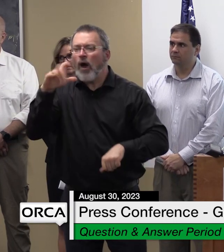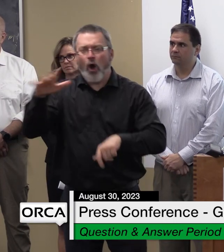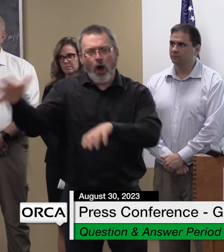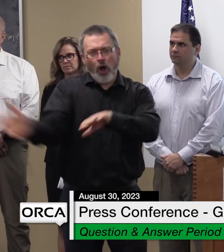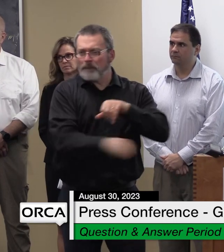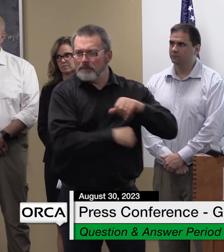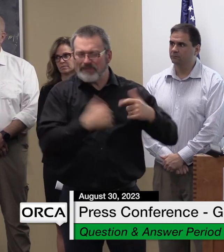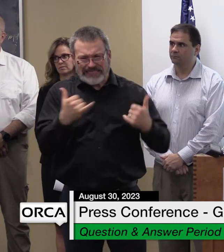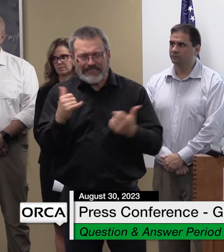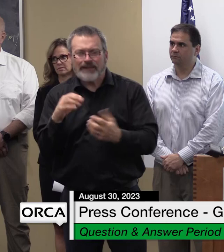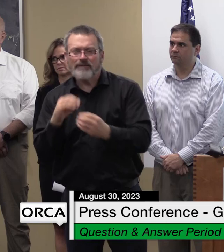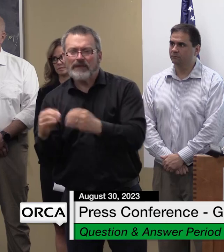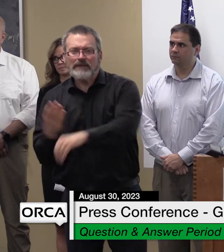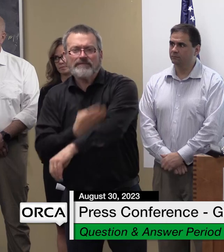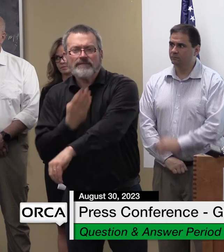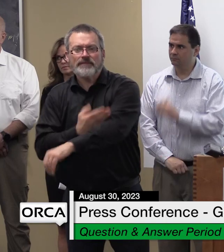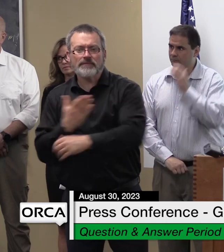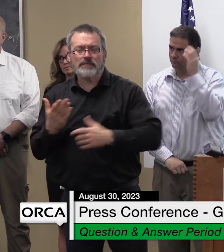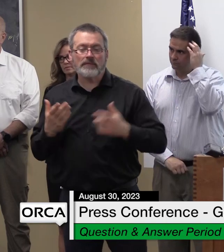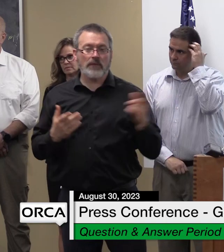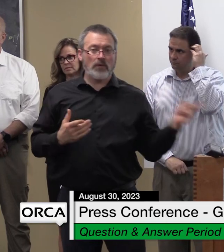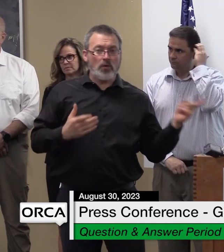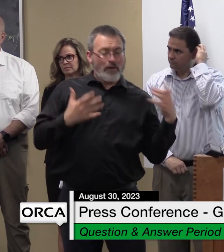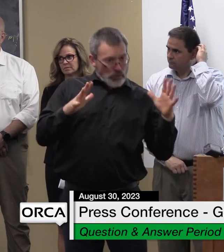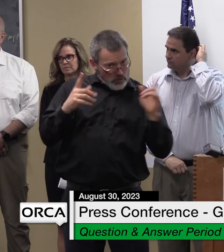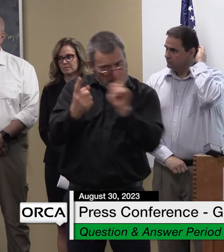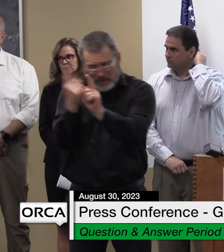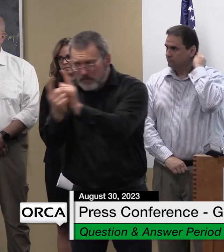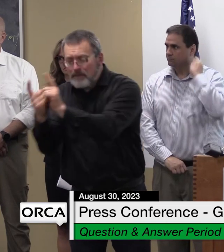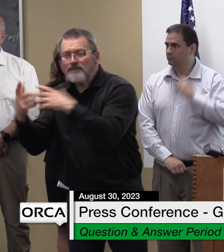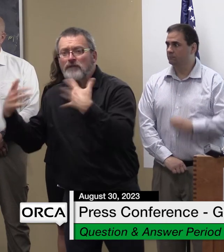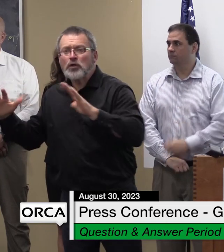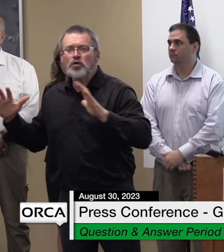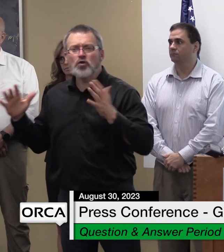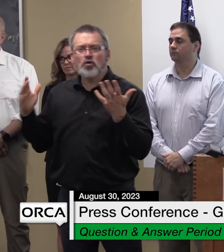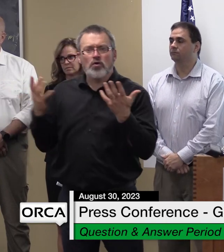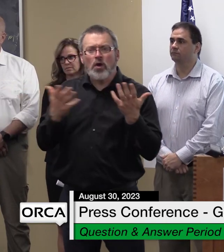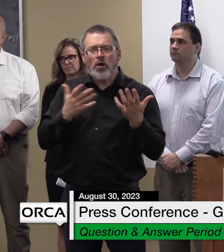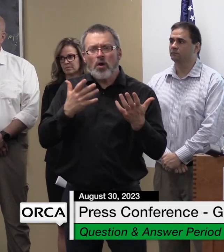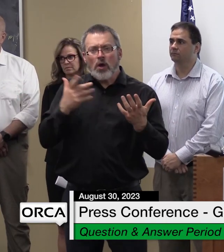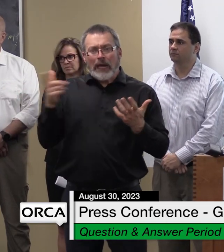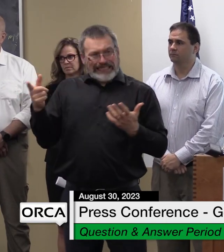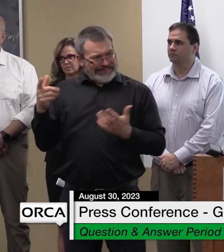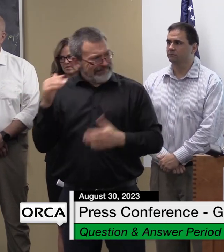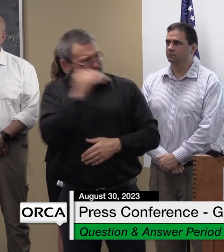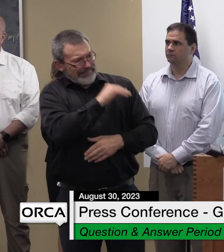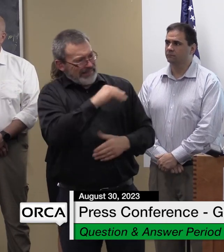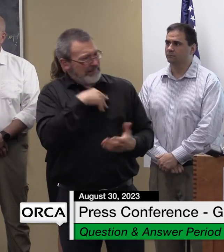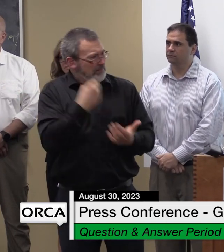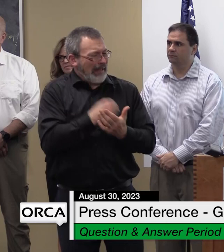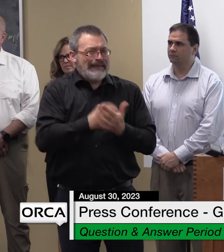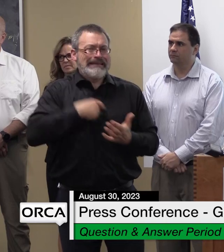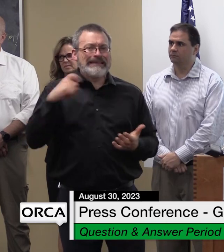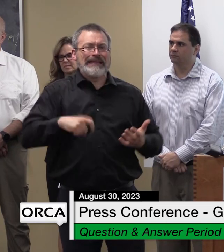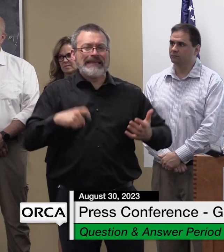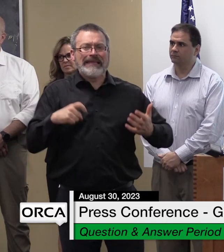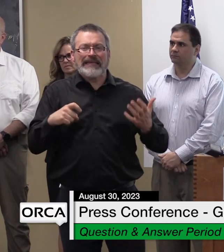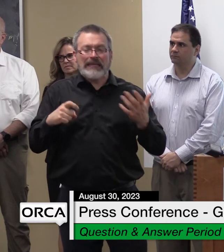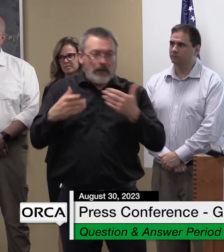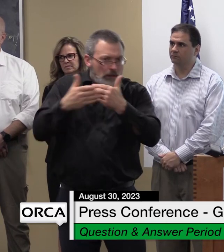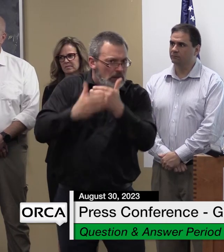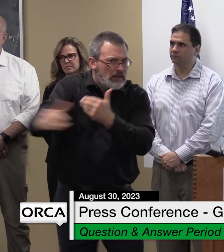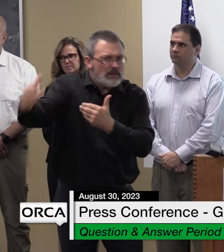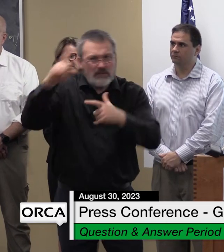You know, when you speak with some of them, they say, number one, they're looking for either financial help or longer term certainty